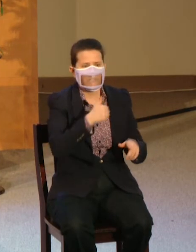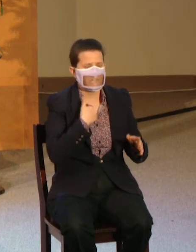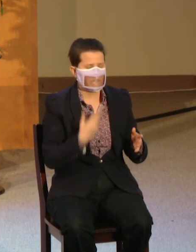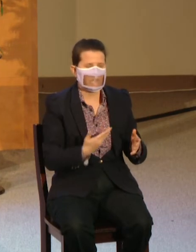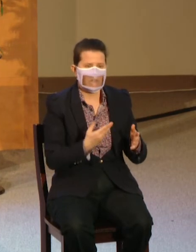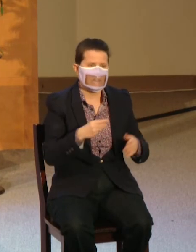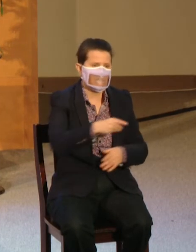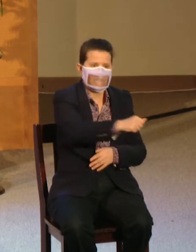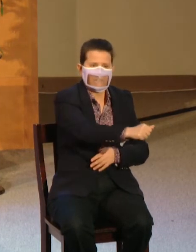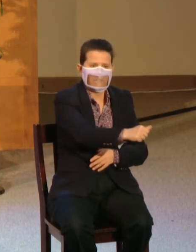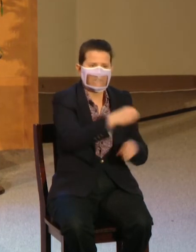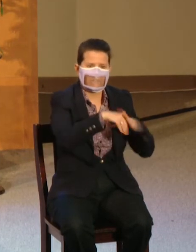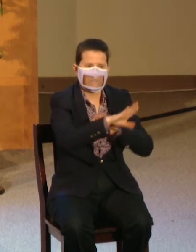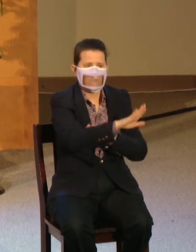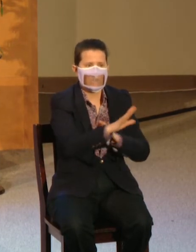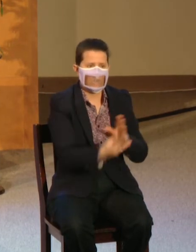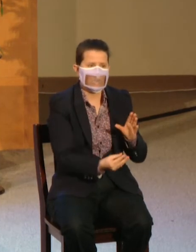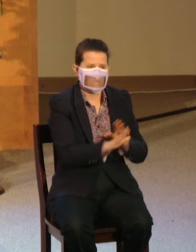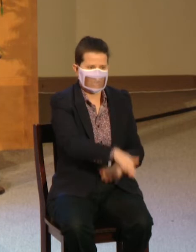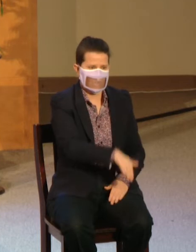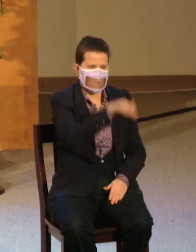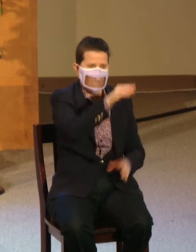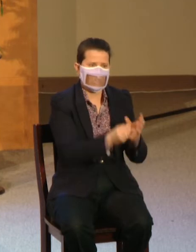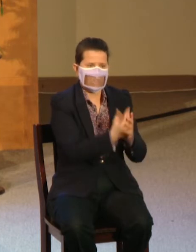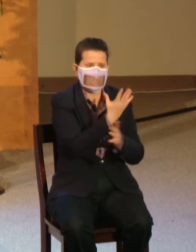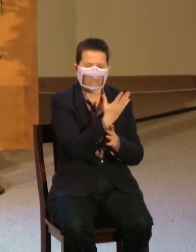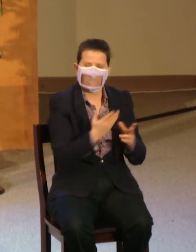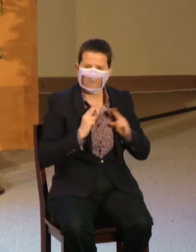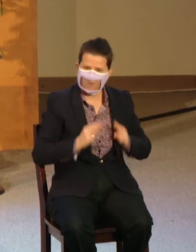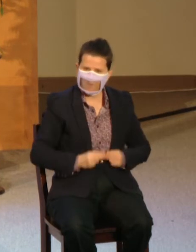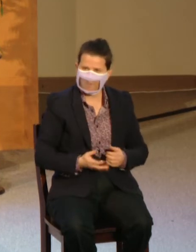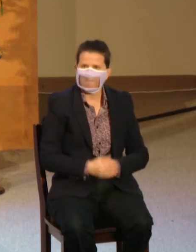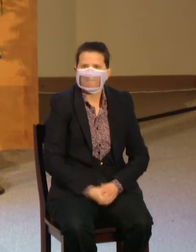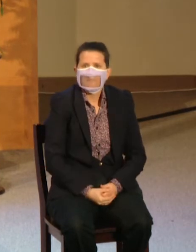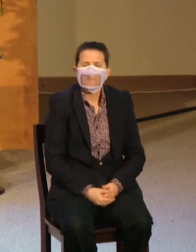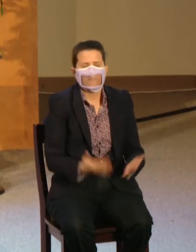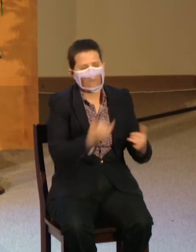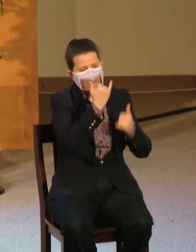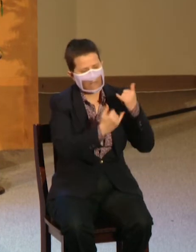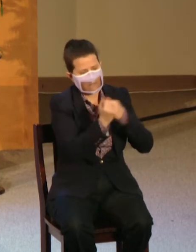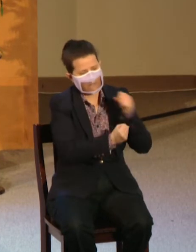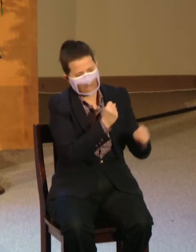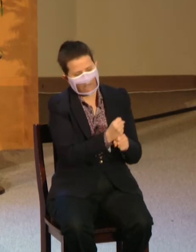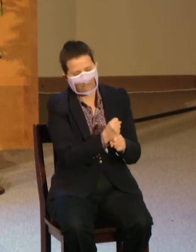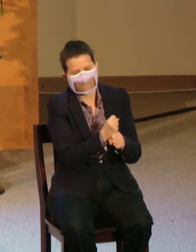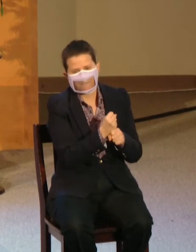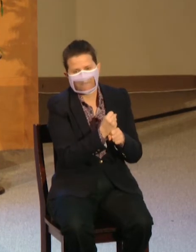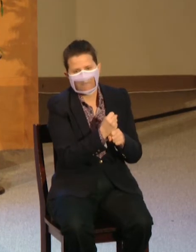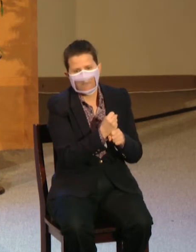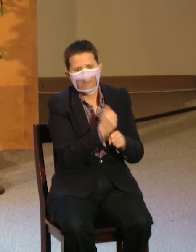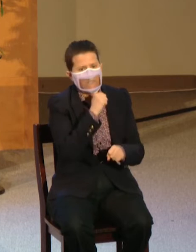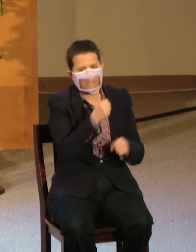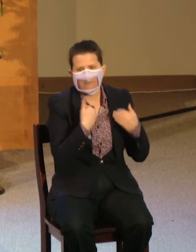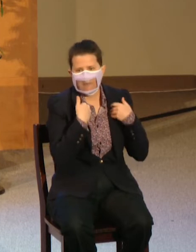a human being in any way. Now, you can imagine what her life would be like at the end of a year. She probably wouldn't have much of her